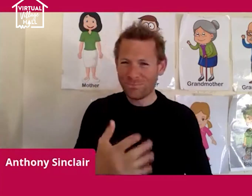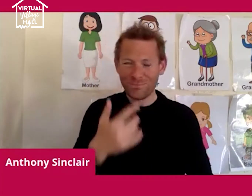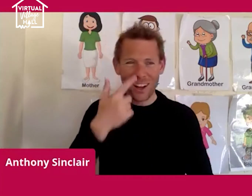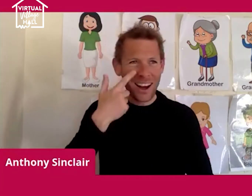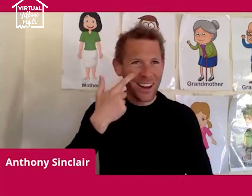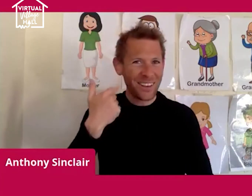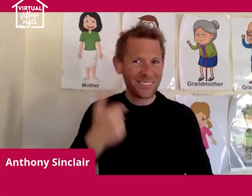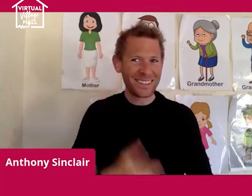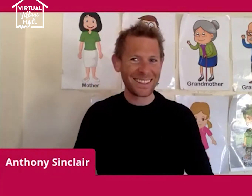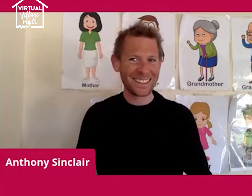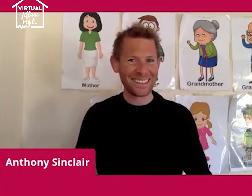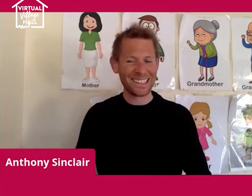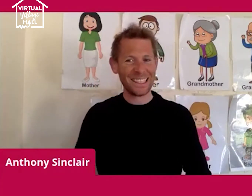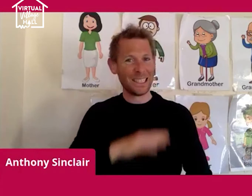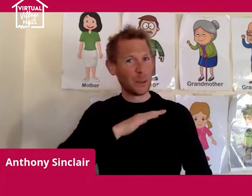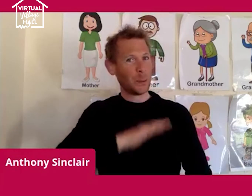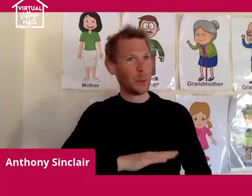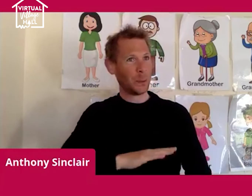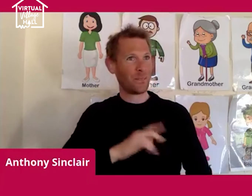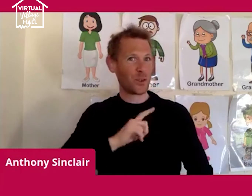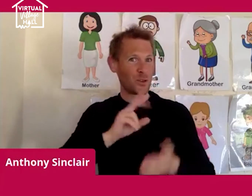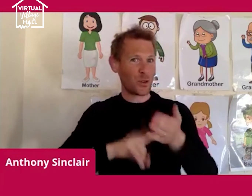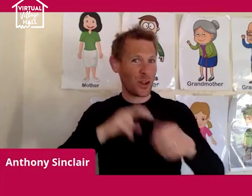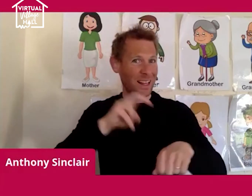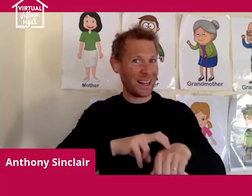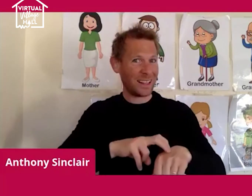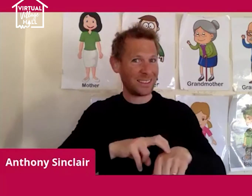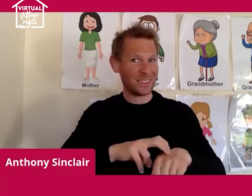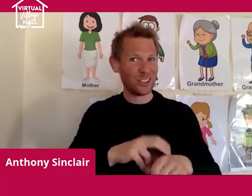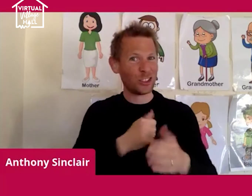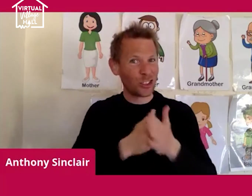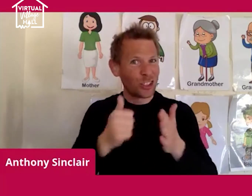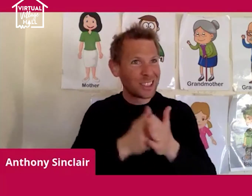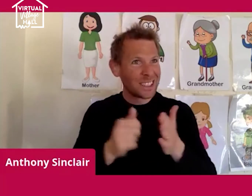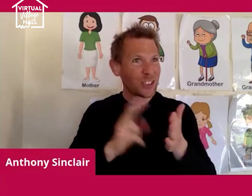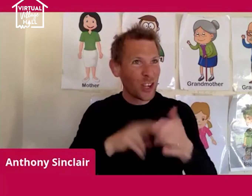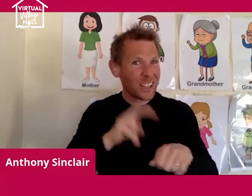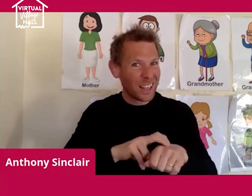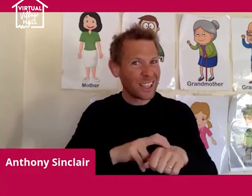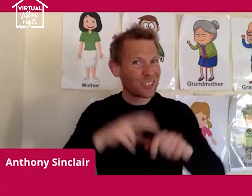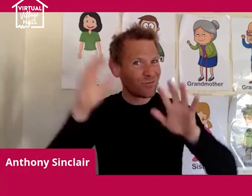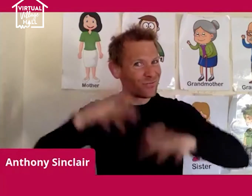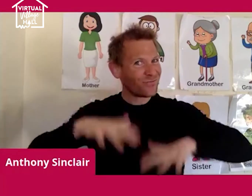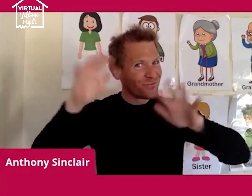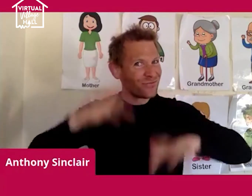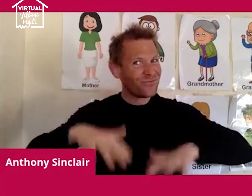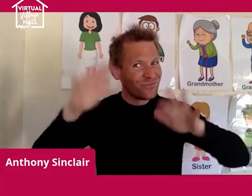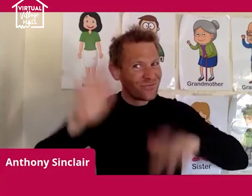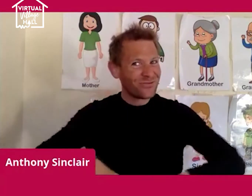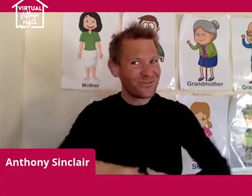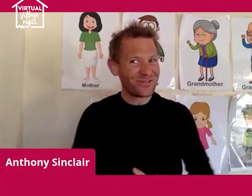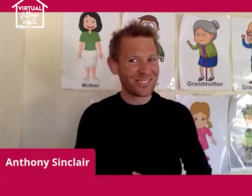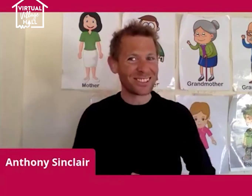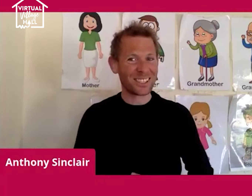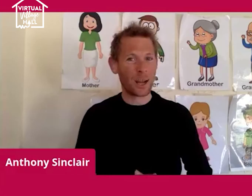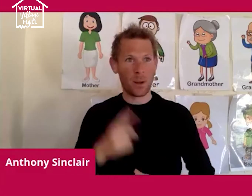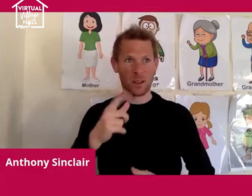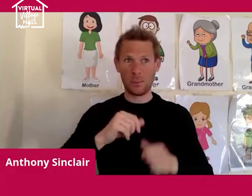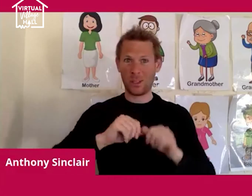Ireland. And the weather is lovely. It is beautiful, which is quite a relief for Northern Ireland because it's quite often rainy